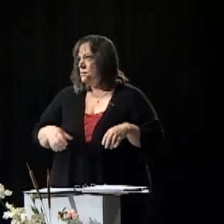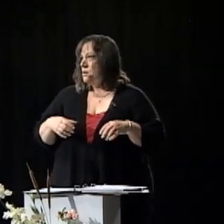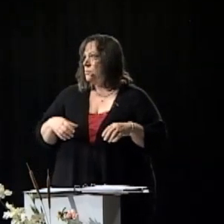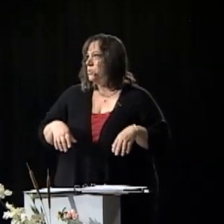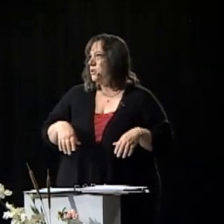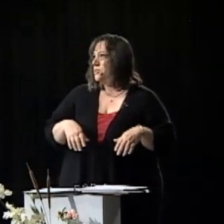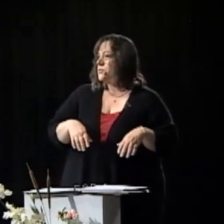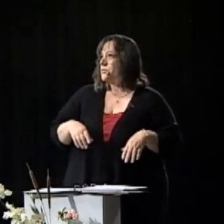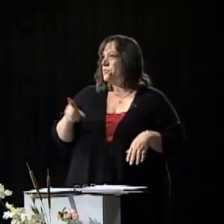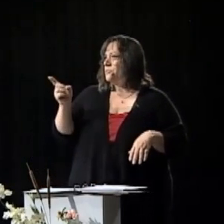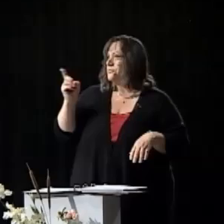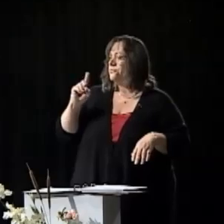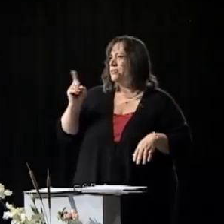Another place of,